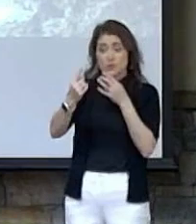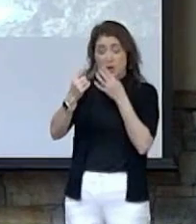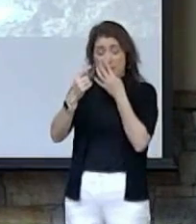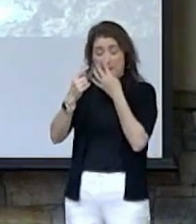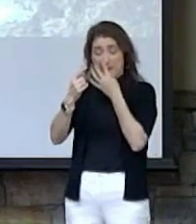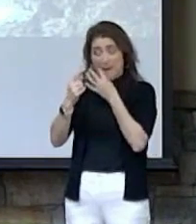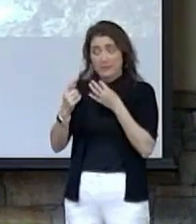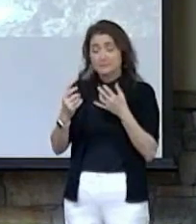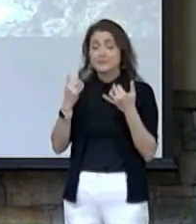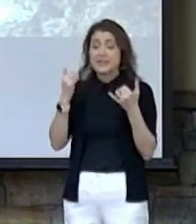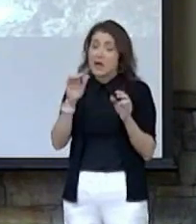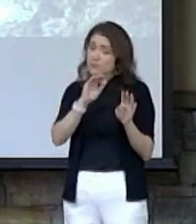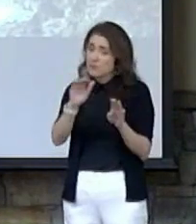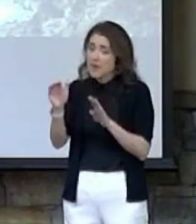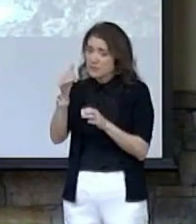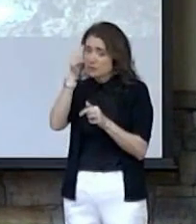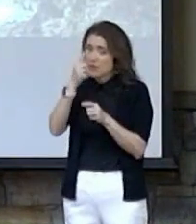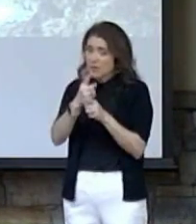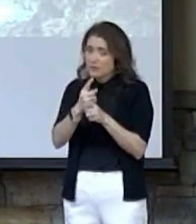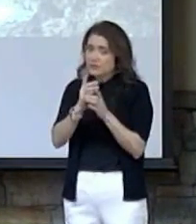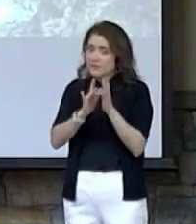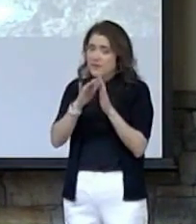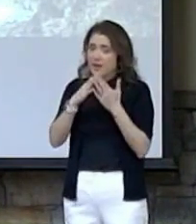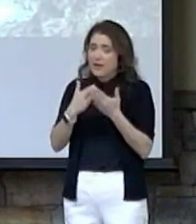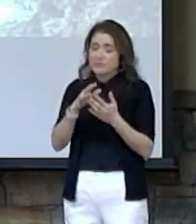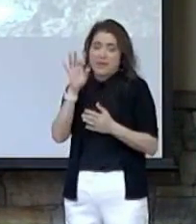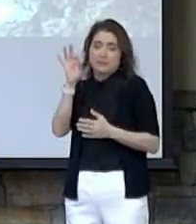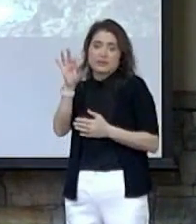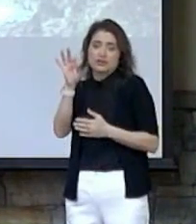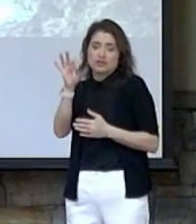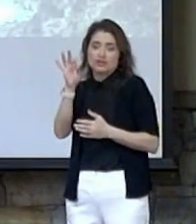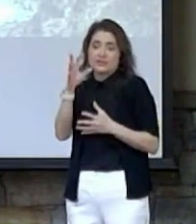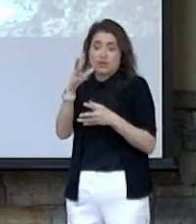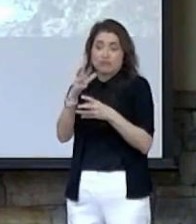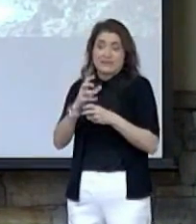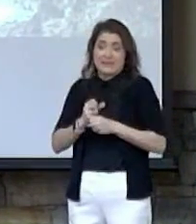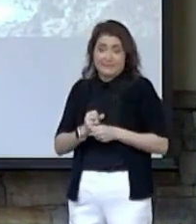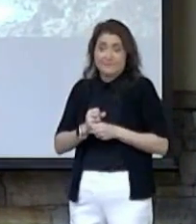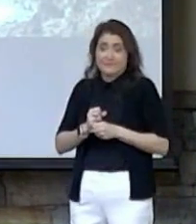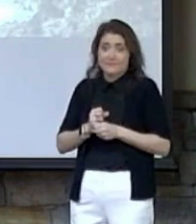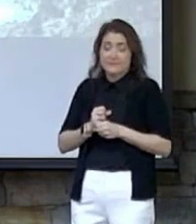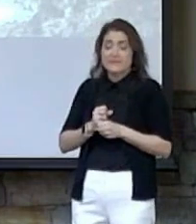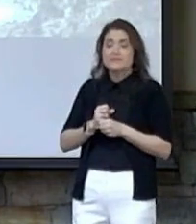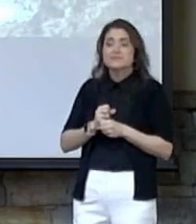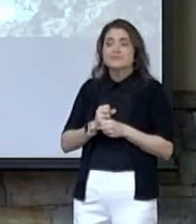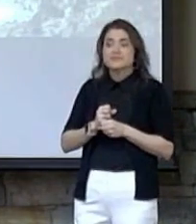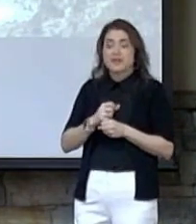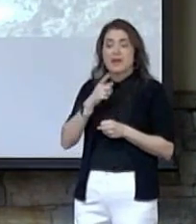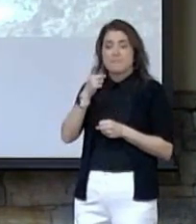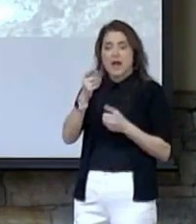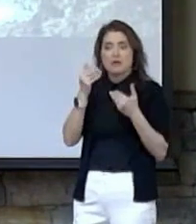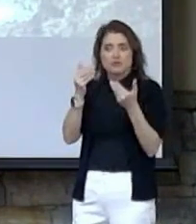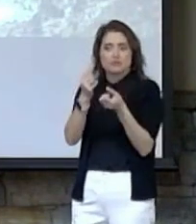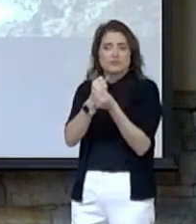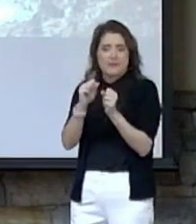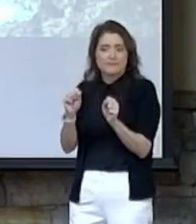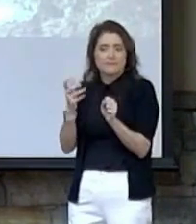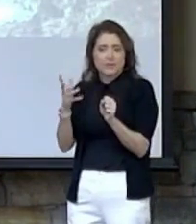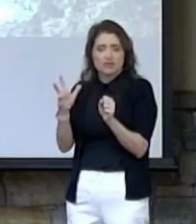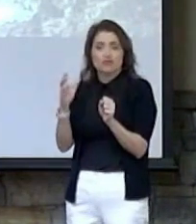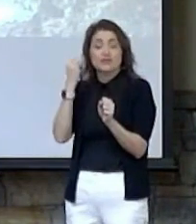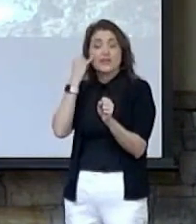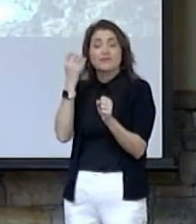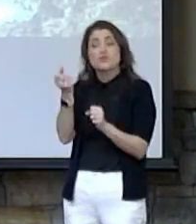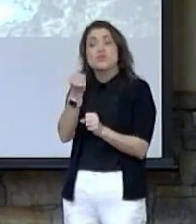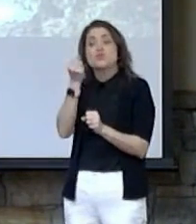1. "Now I would remind you, brothers, of the gospel I preached to you, which you received, in which you stand, and by which you are being saved, if you hold